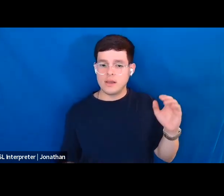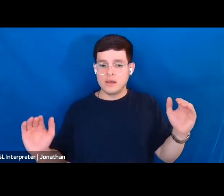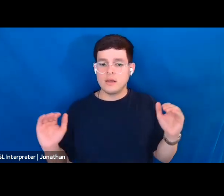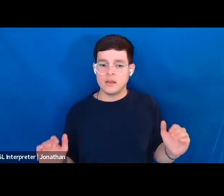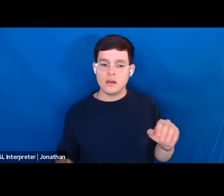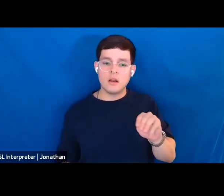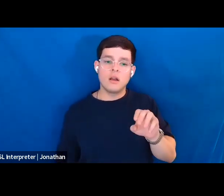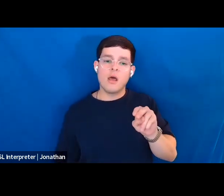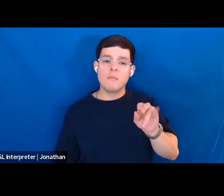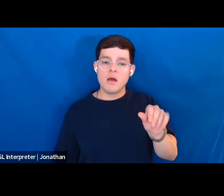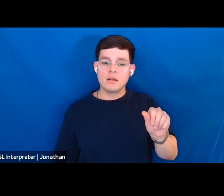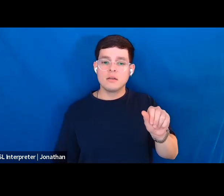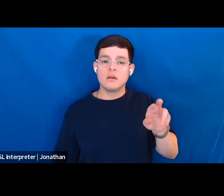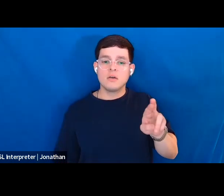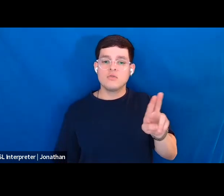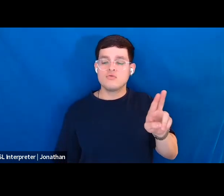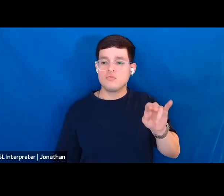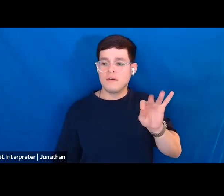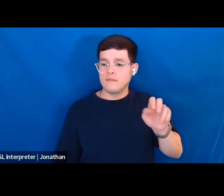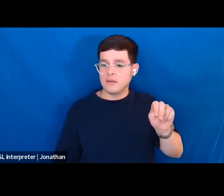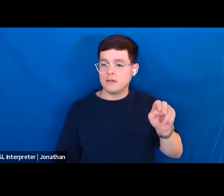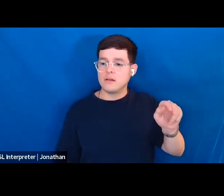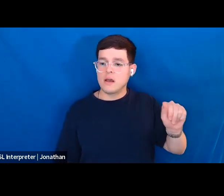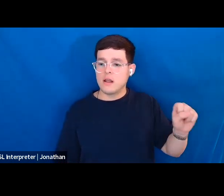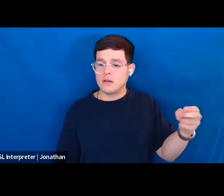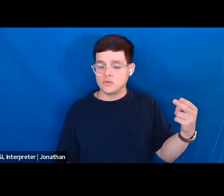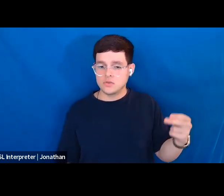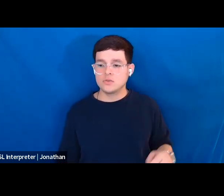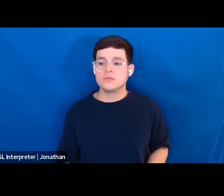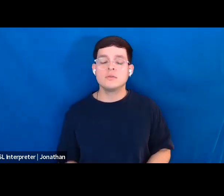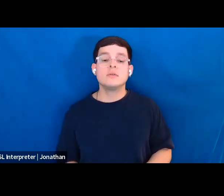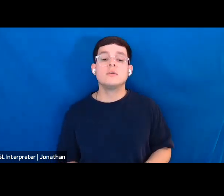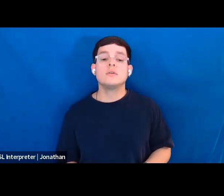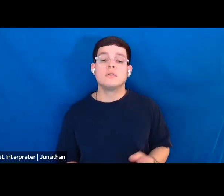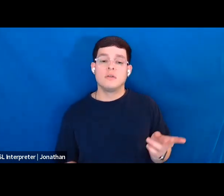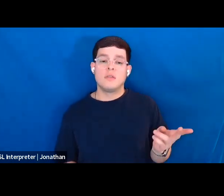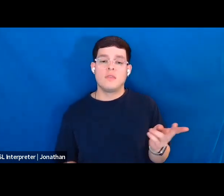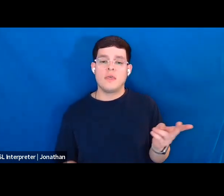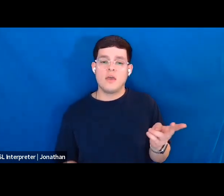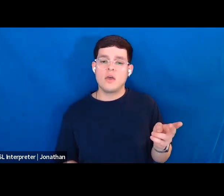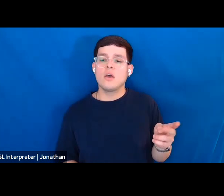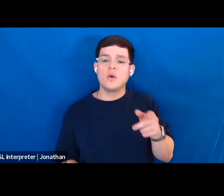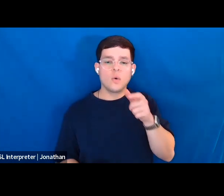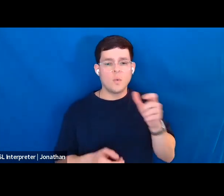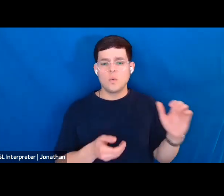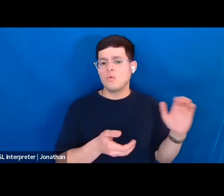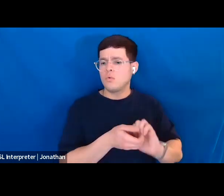and Manya Ruffin-Nash, who are ASL program